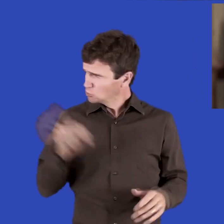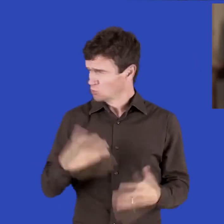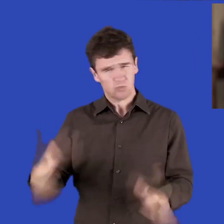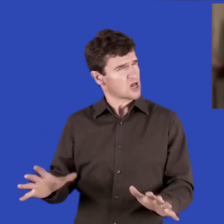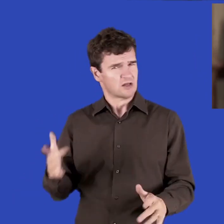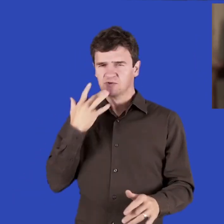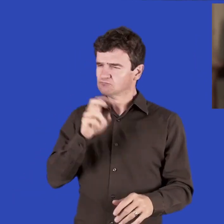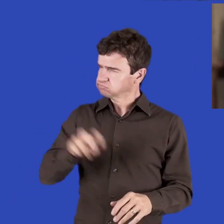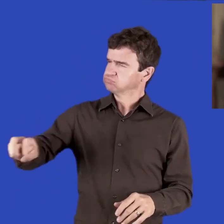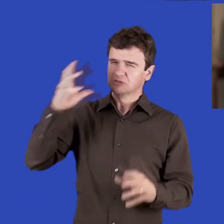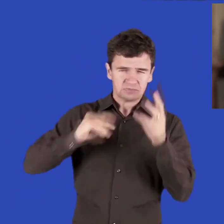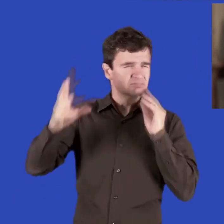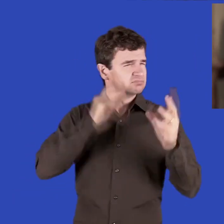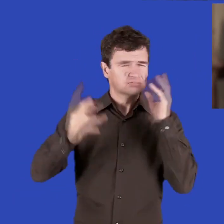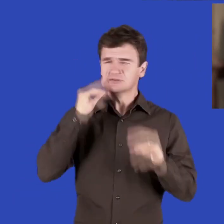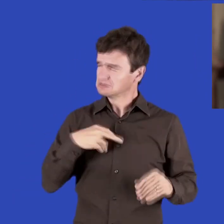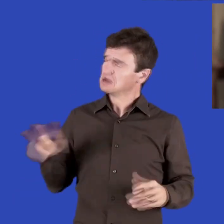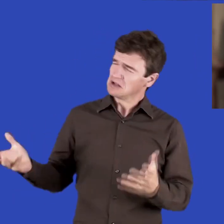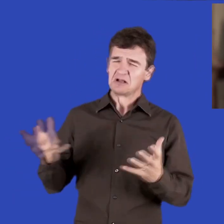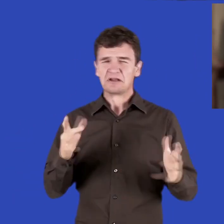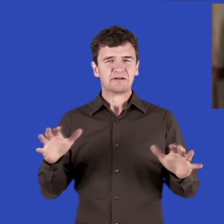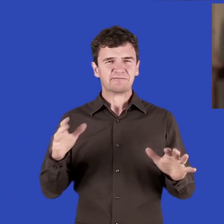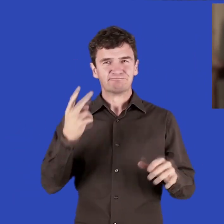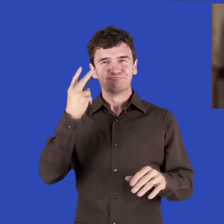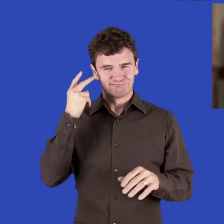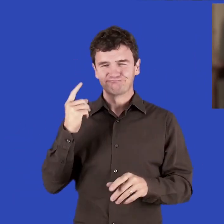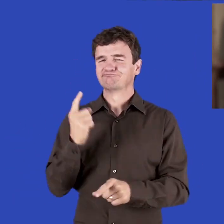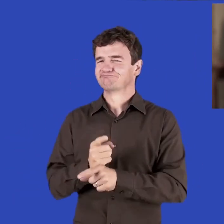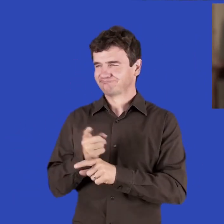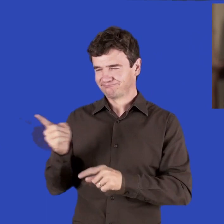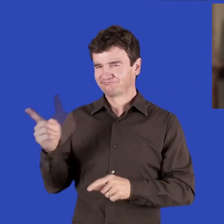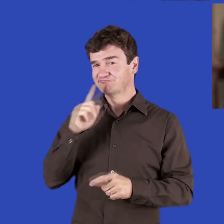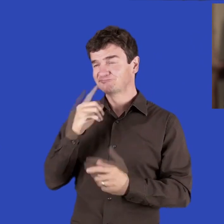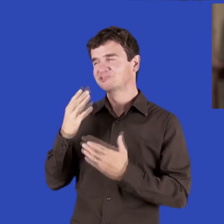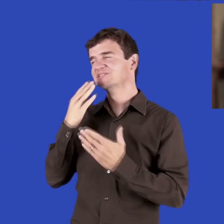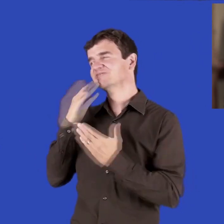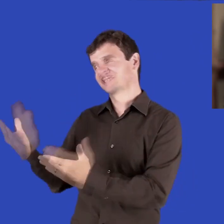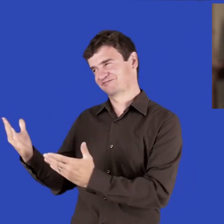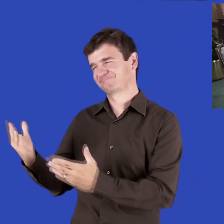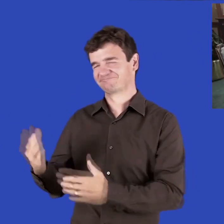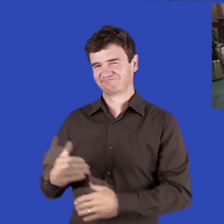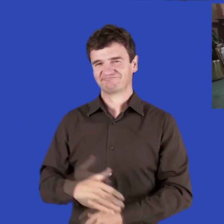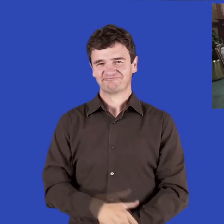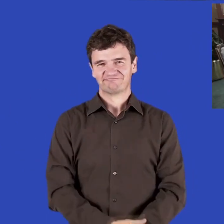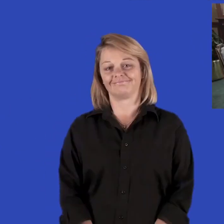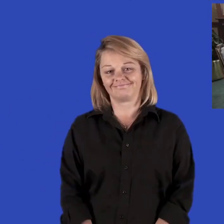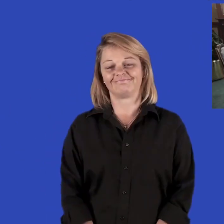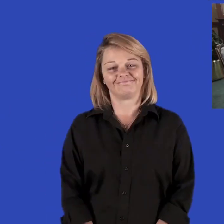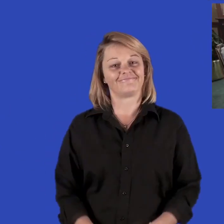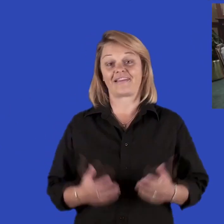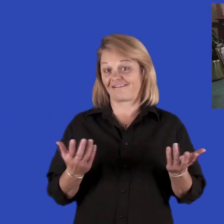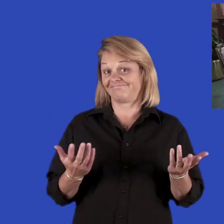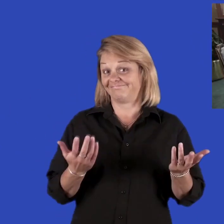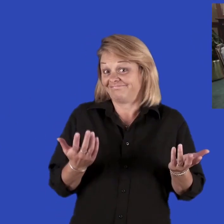parents were adamant that I not go directly in. They wanted me to get experience in other areas. And bless their souls, they proved